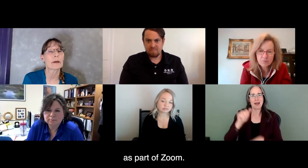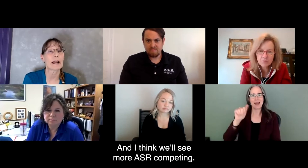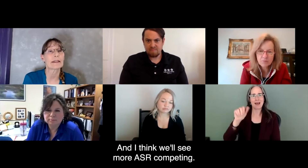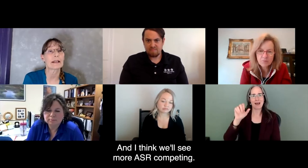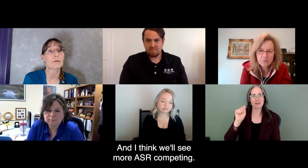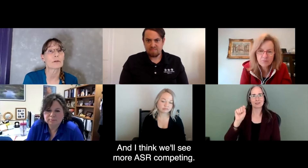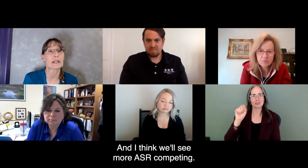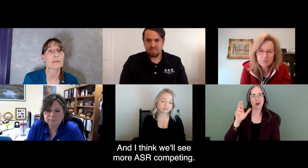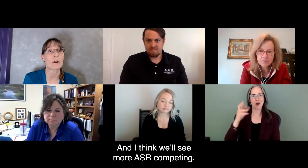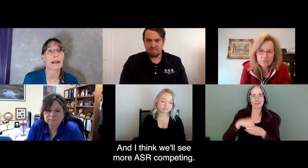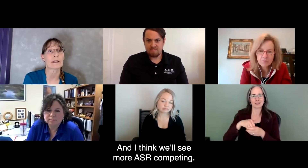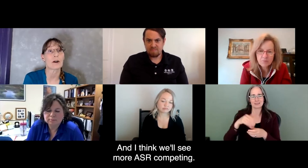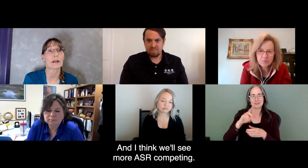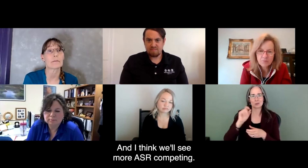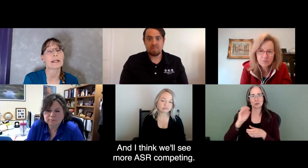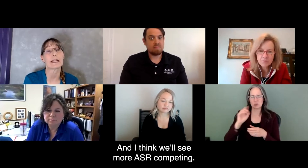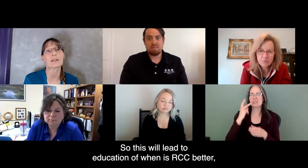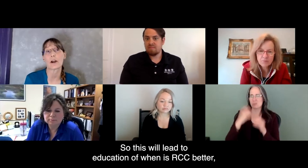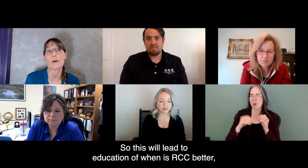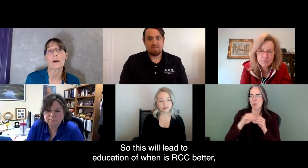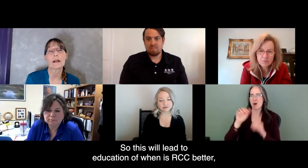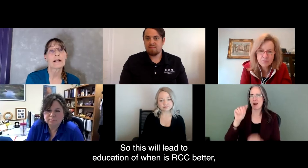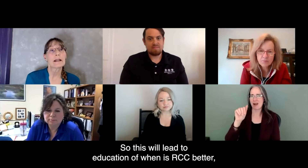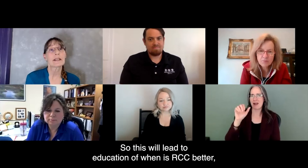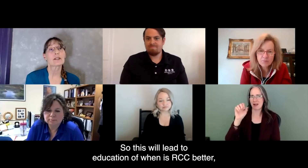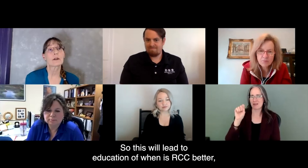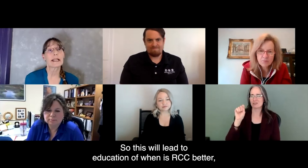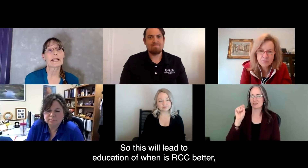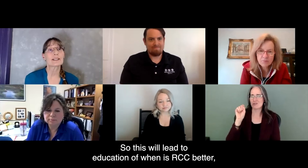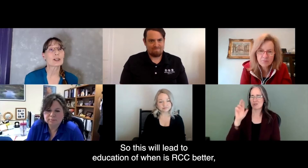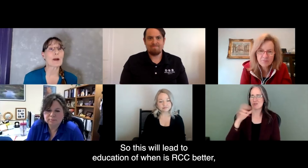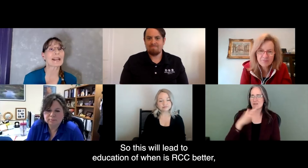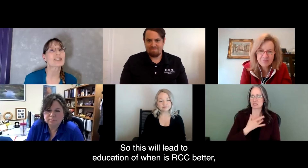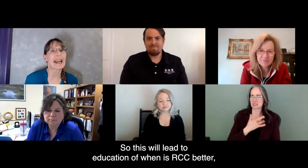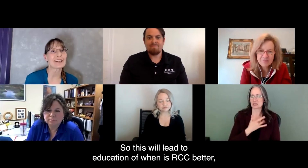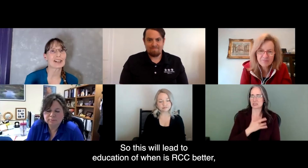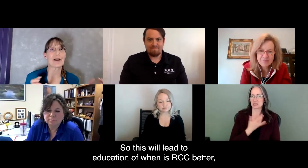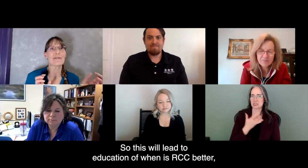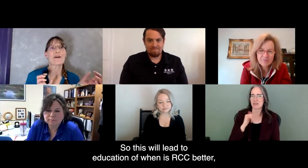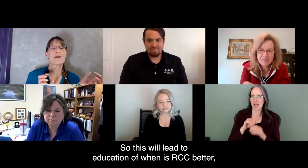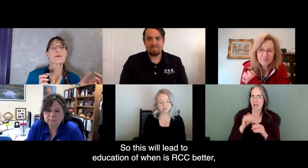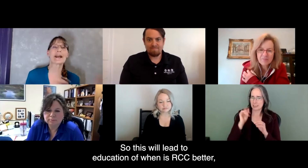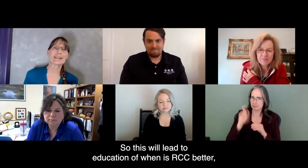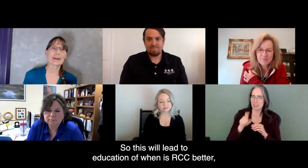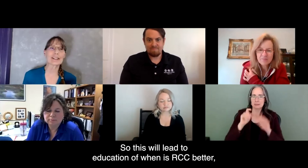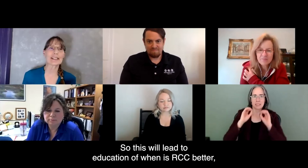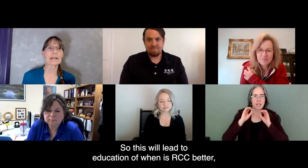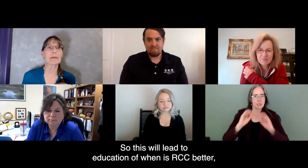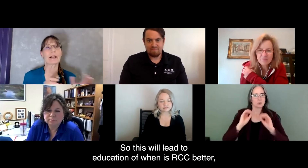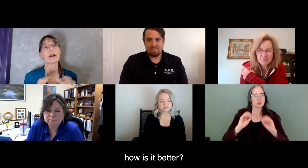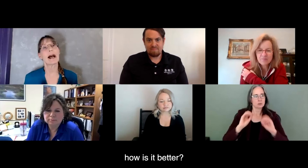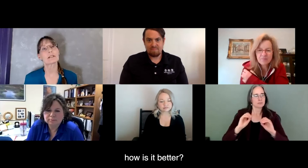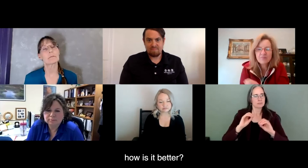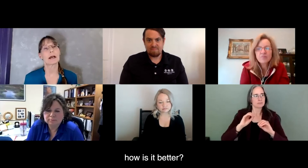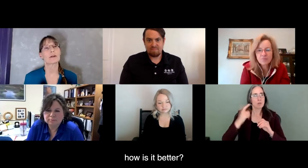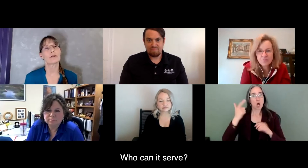Zoom. And I think we'll see more ASR competing. So this will lead to education of when is RCC